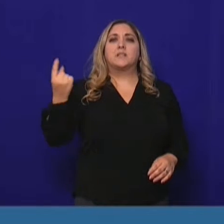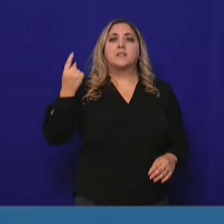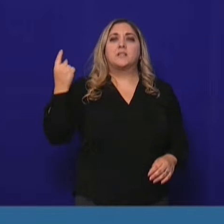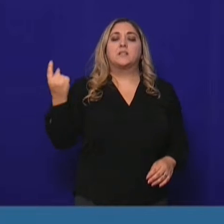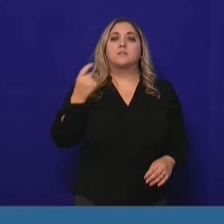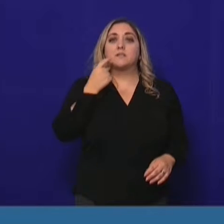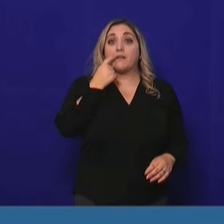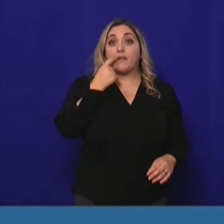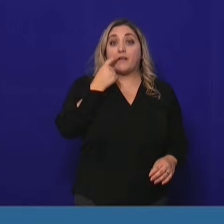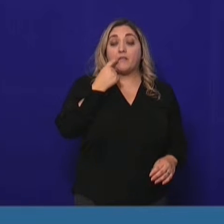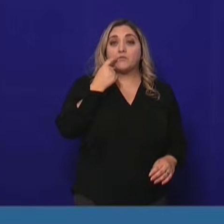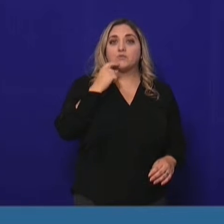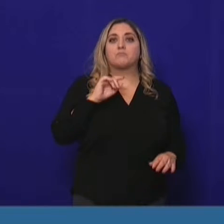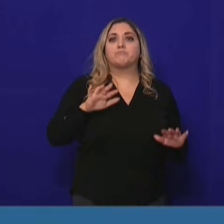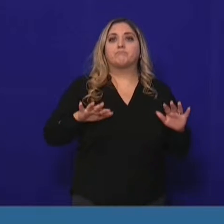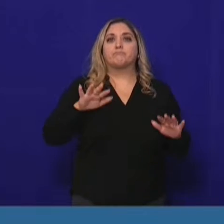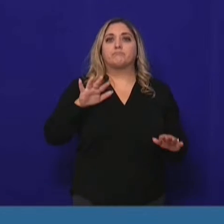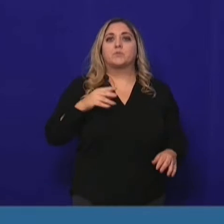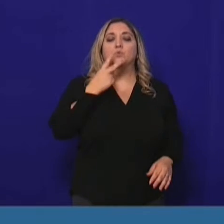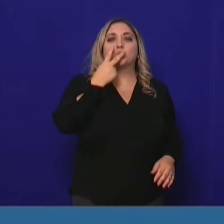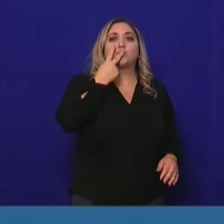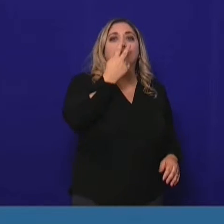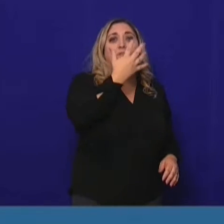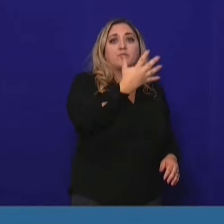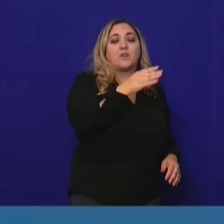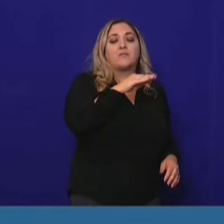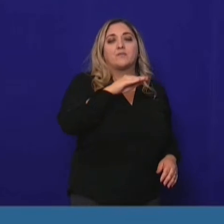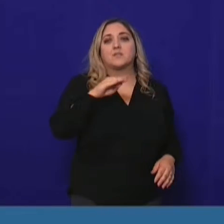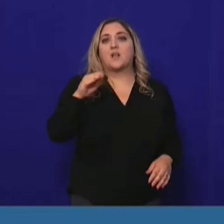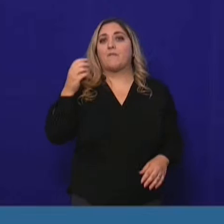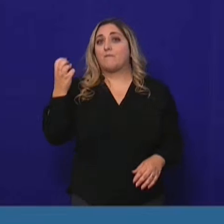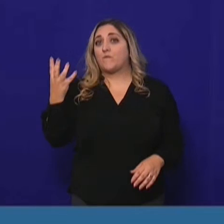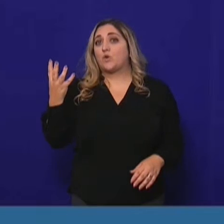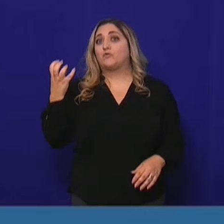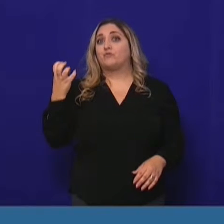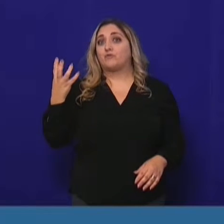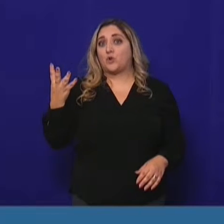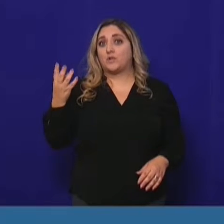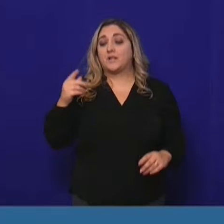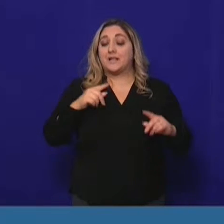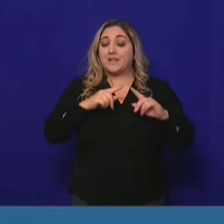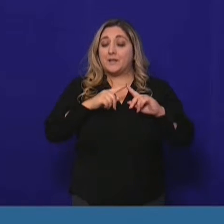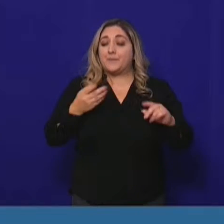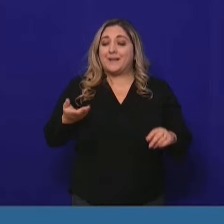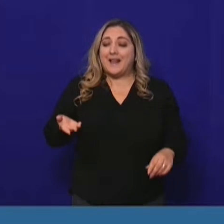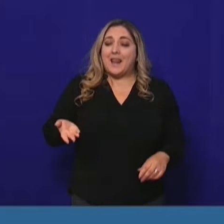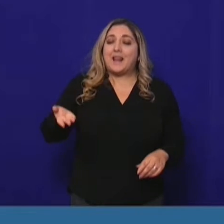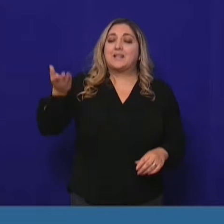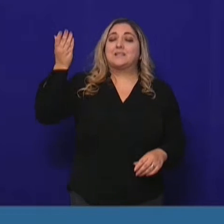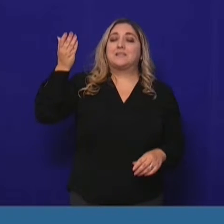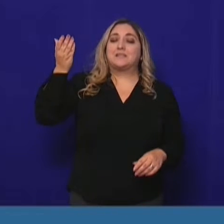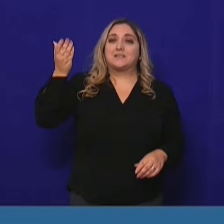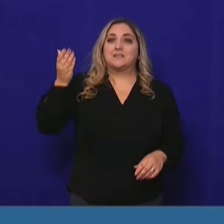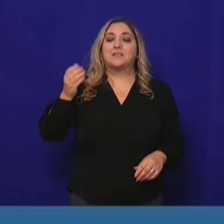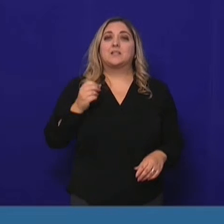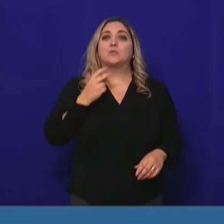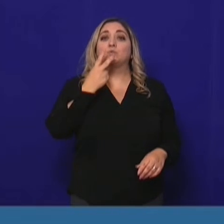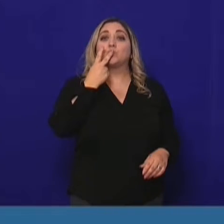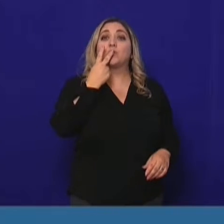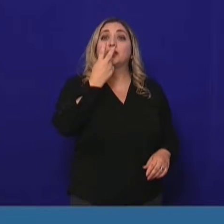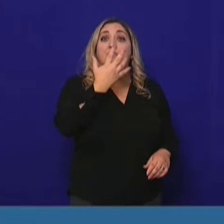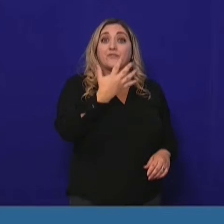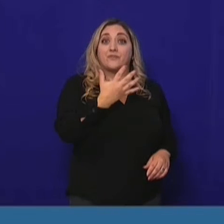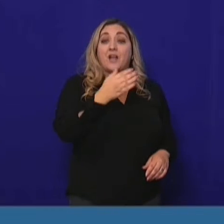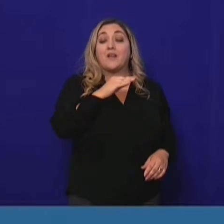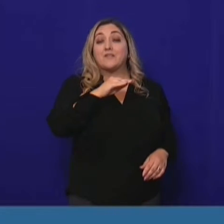f'dak l-etajiet ta' bejn 25 u 44 sena, ma speċjalment naraw pik ta' l-età bejn 25